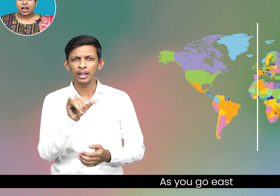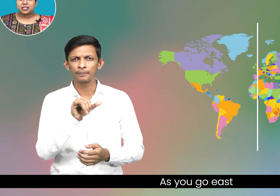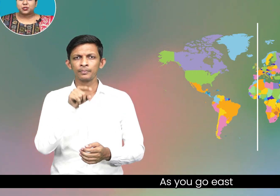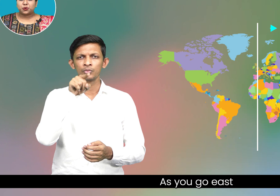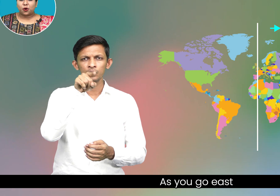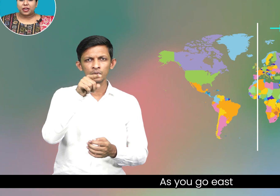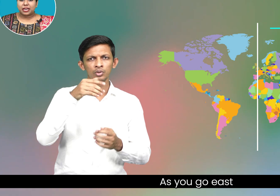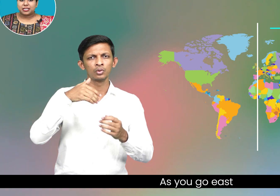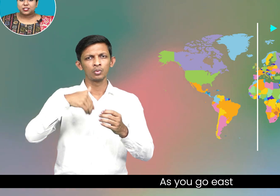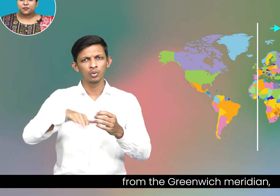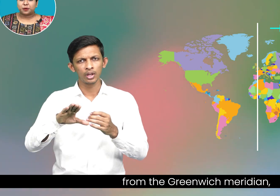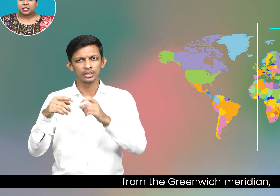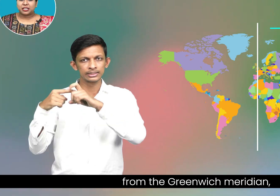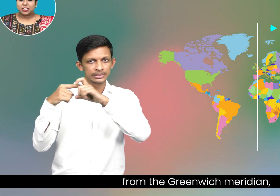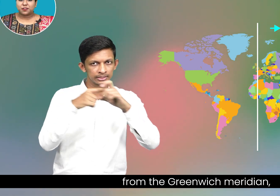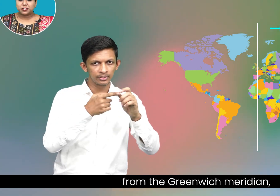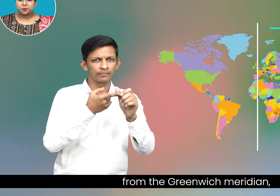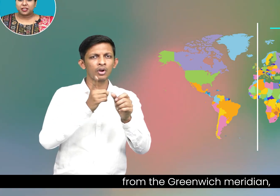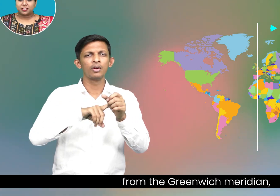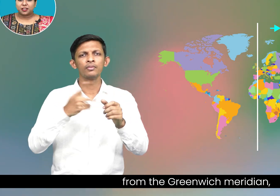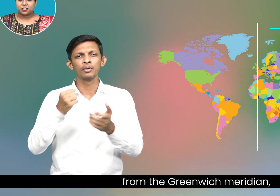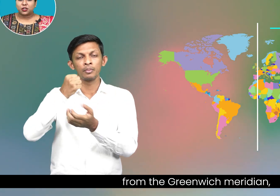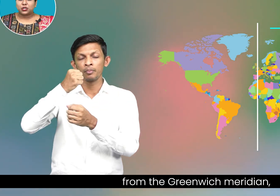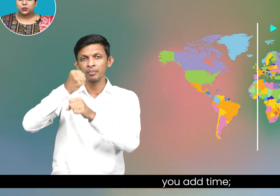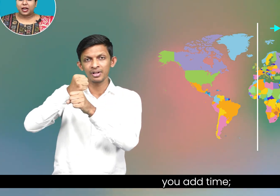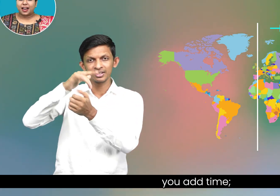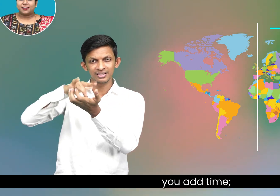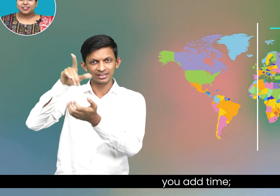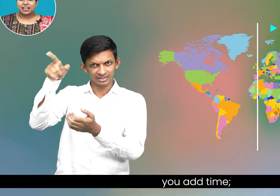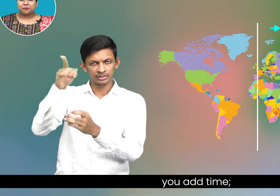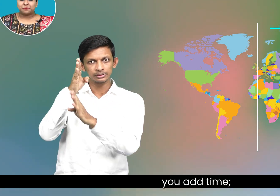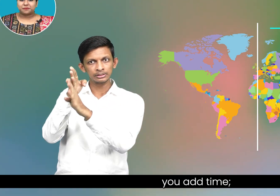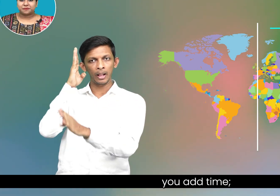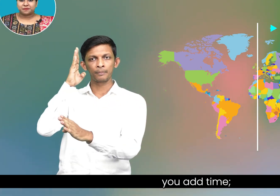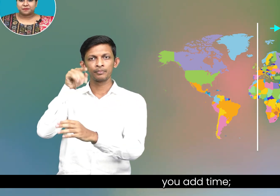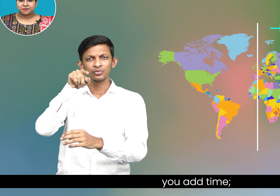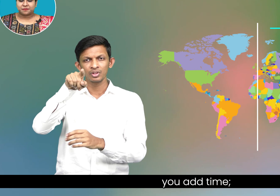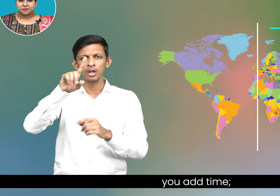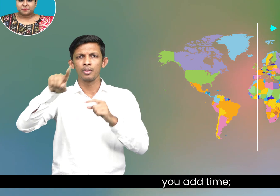As you go east from the Greenwich meridian, you add time.